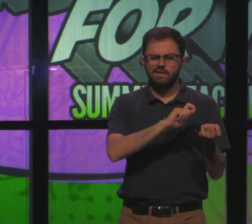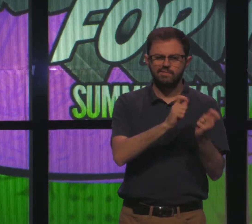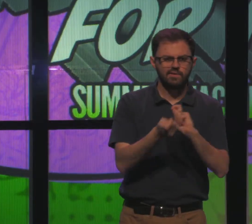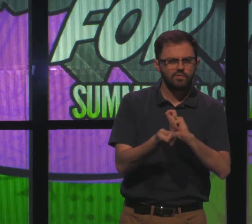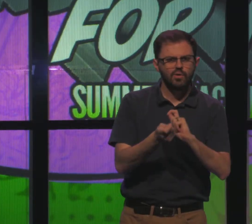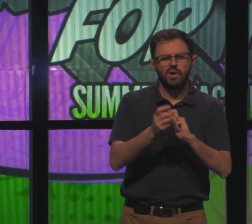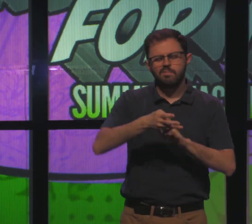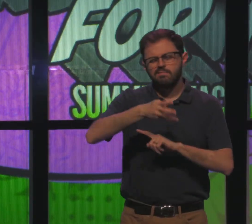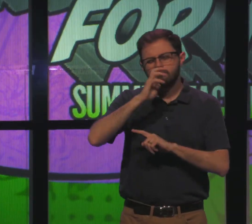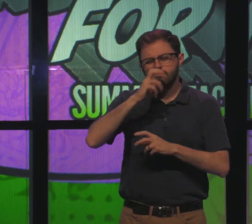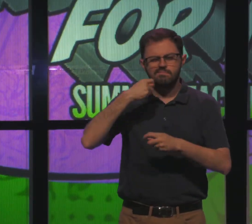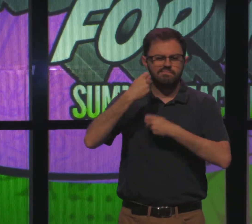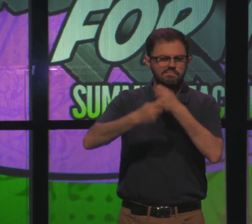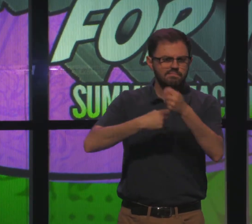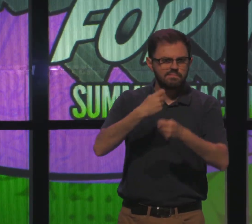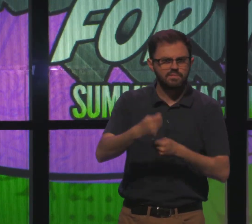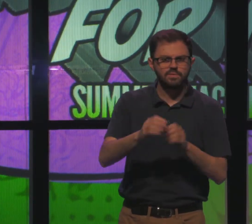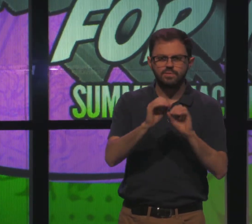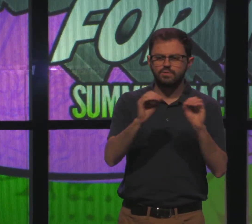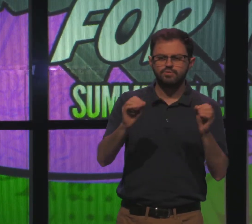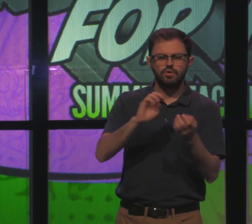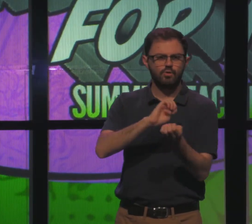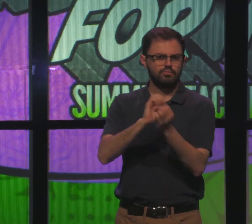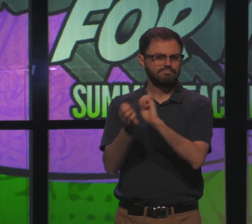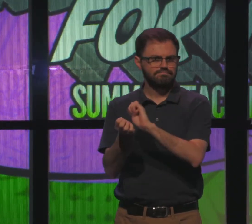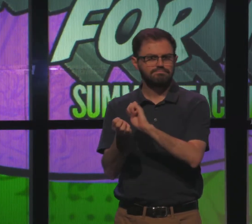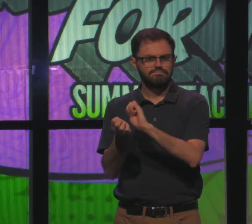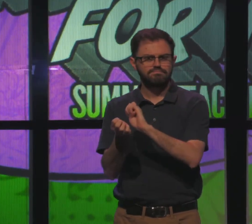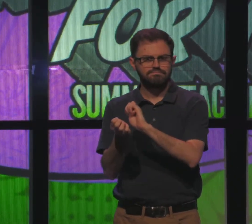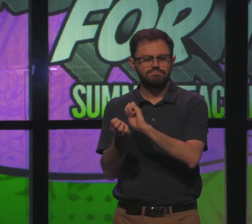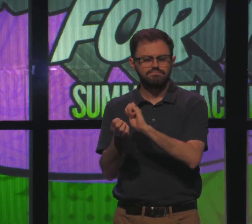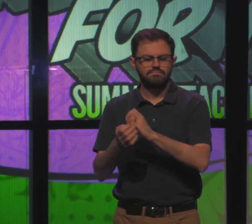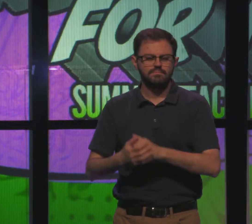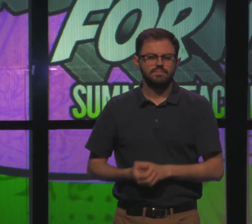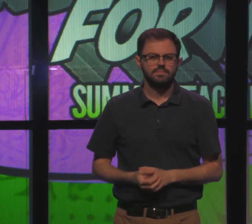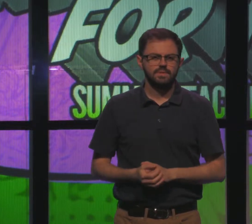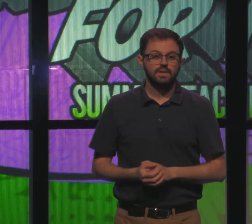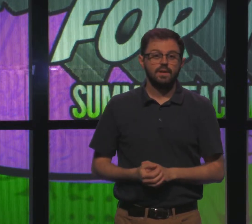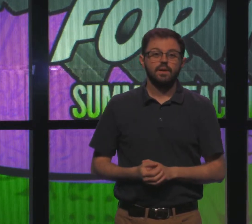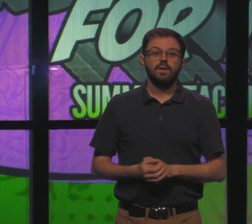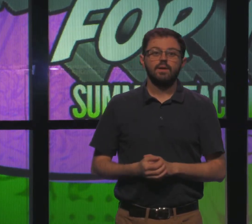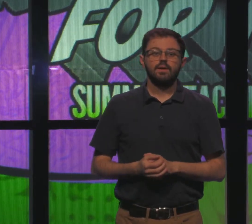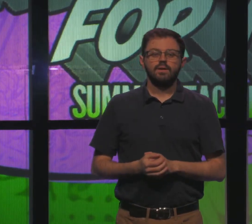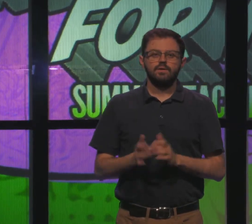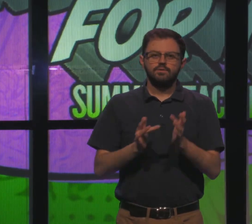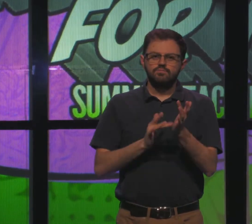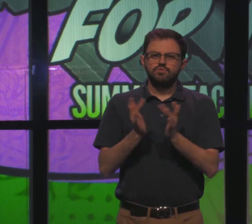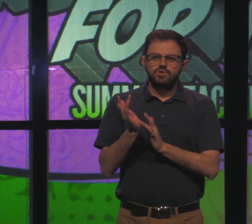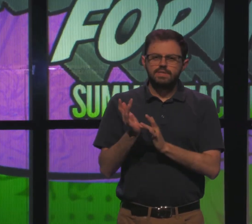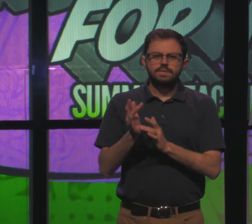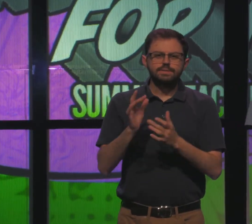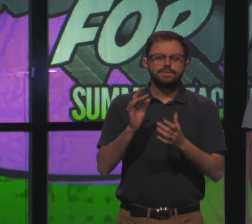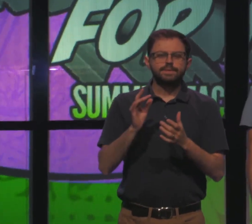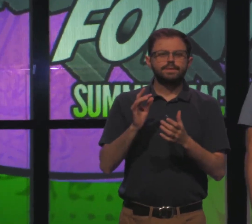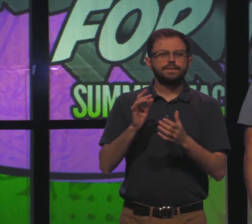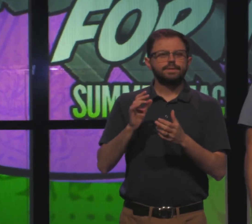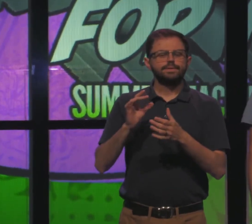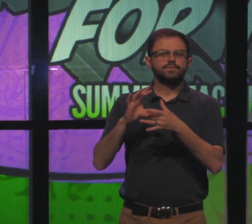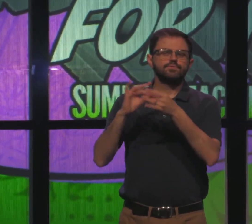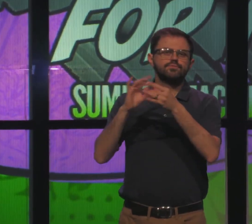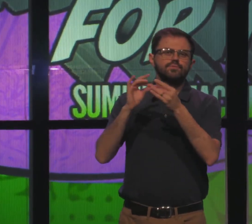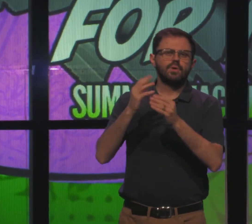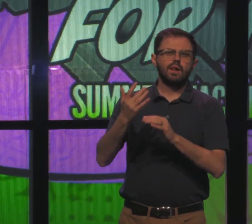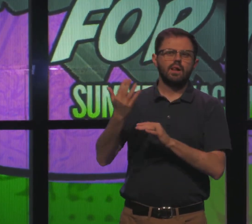in traditionalism without transformation. And what Jesus is doing, he's referring back to a prophecy that was given in the